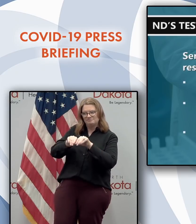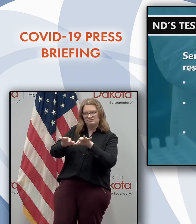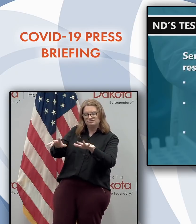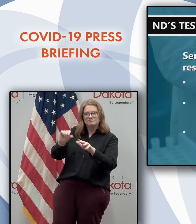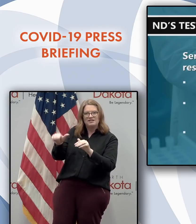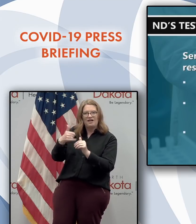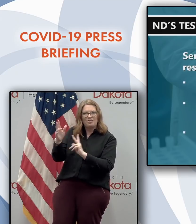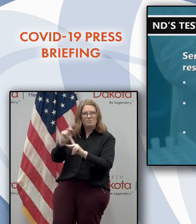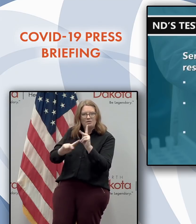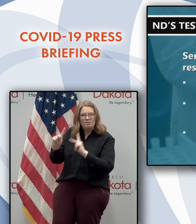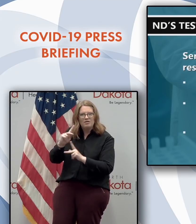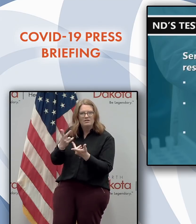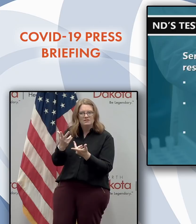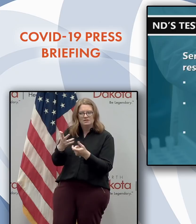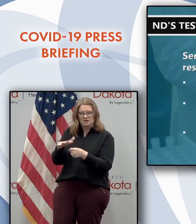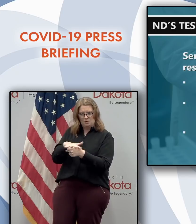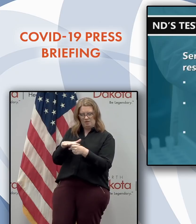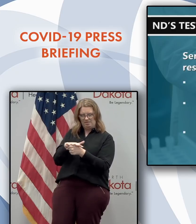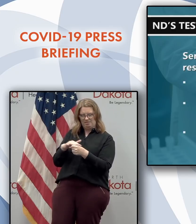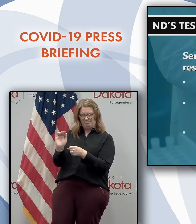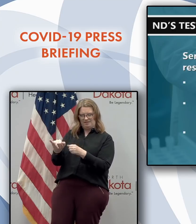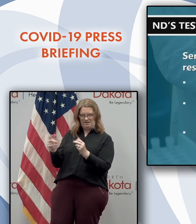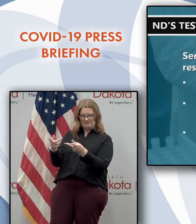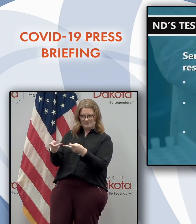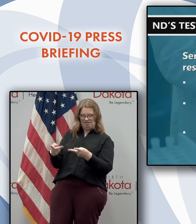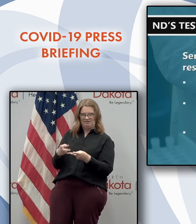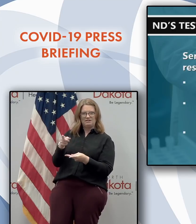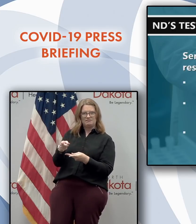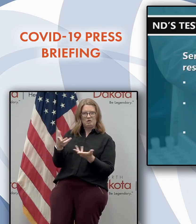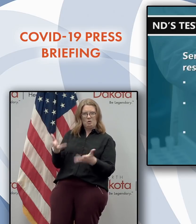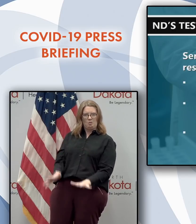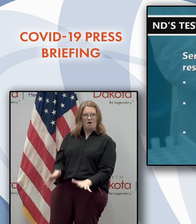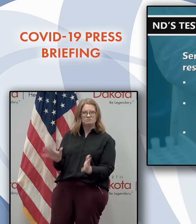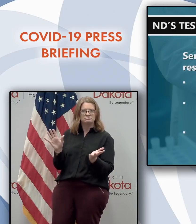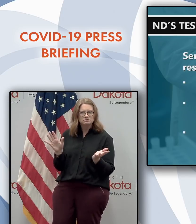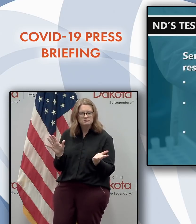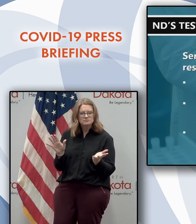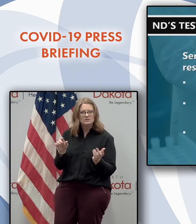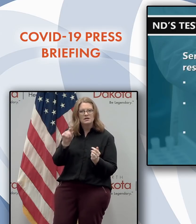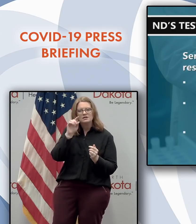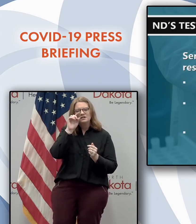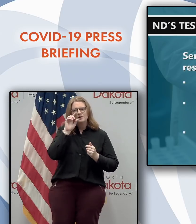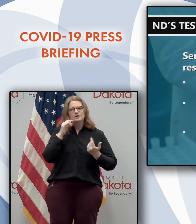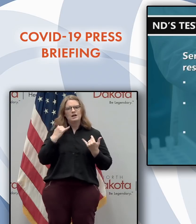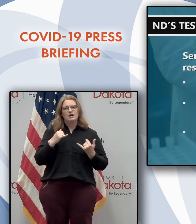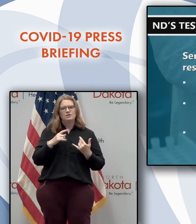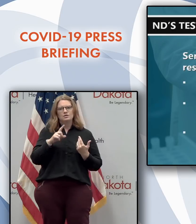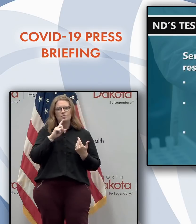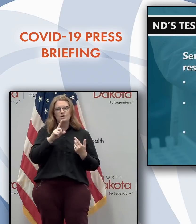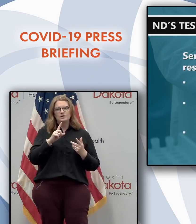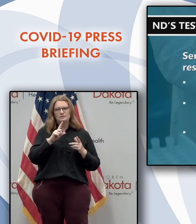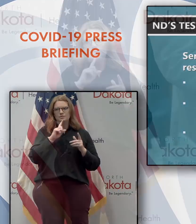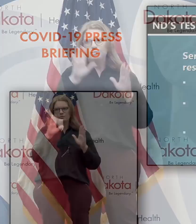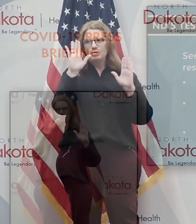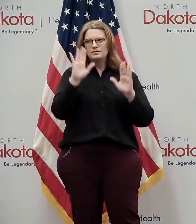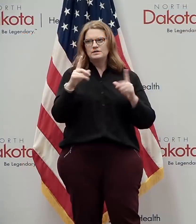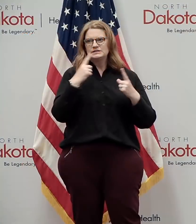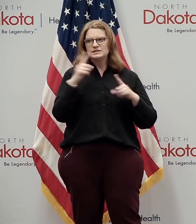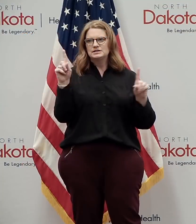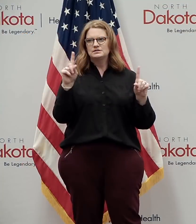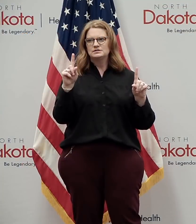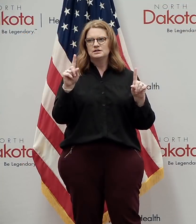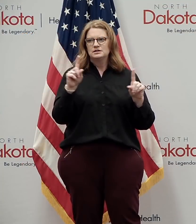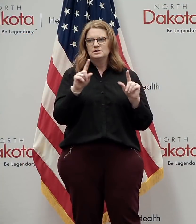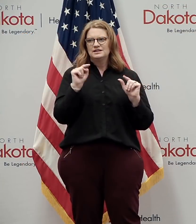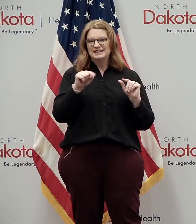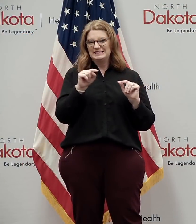within those facilities. This case in point here, where we've had great success with this serial